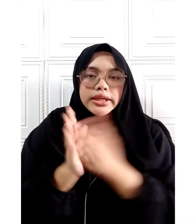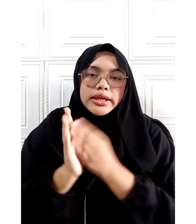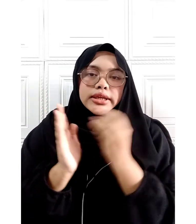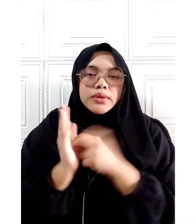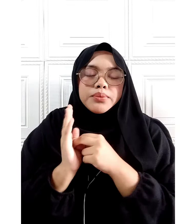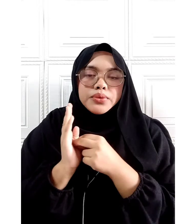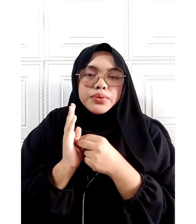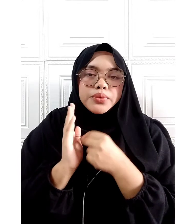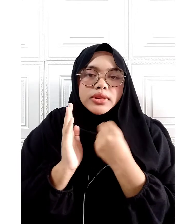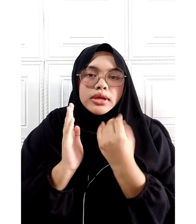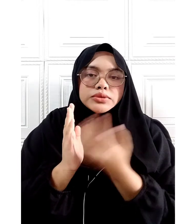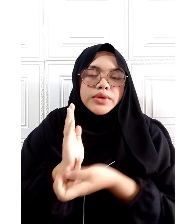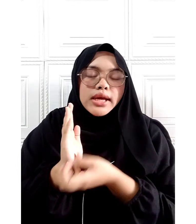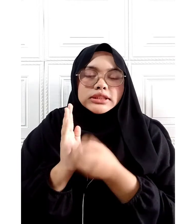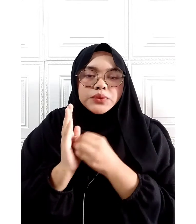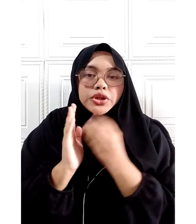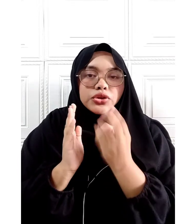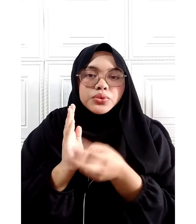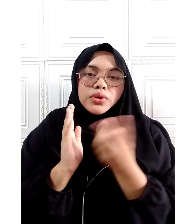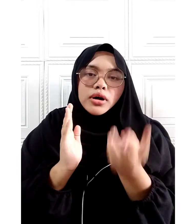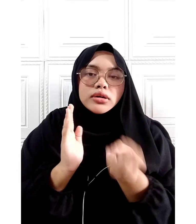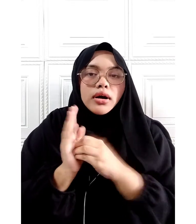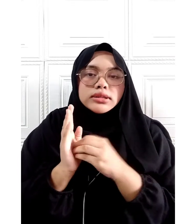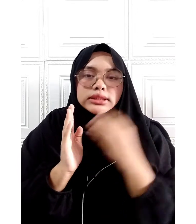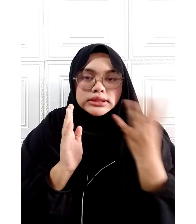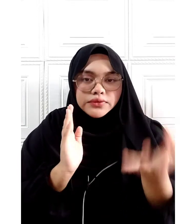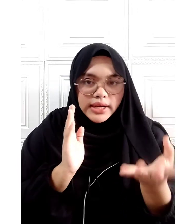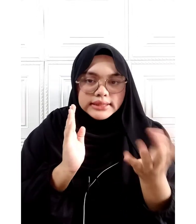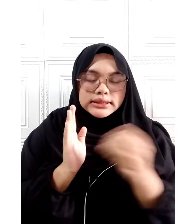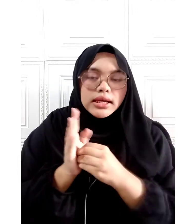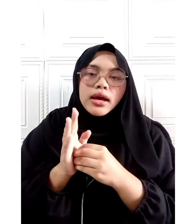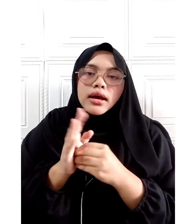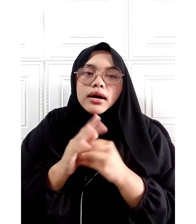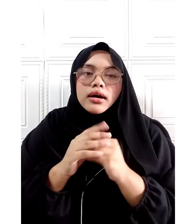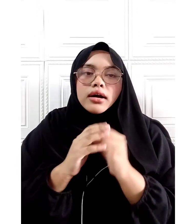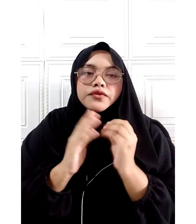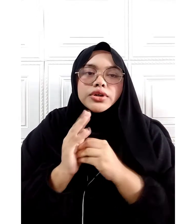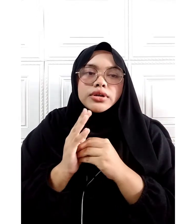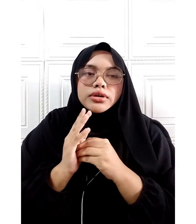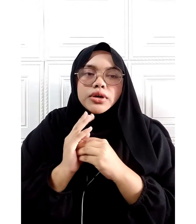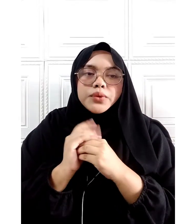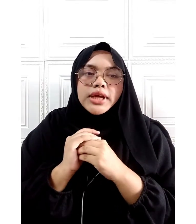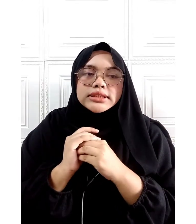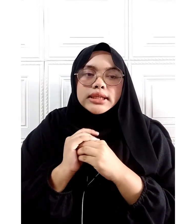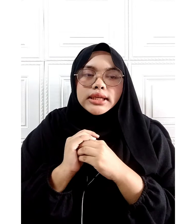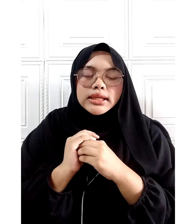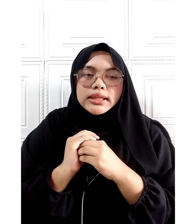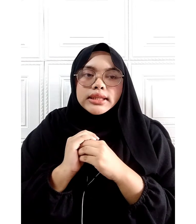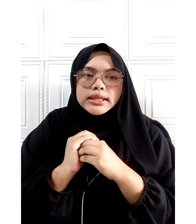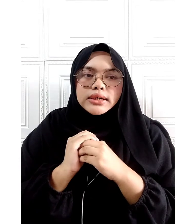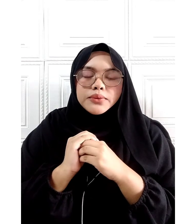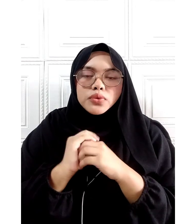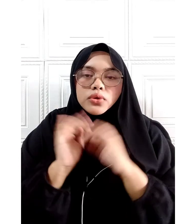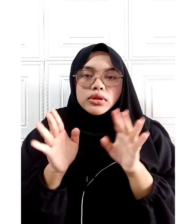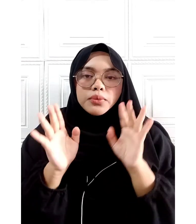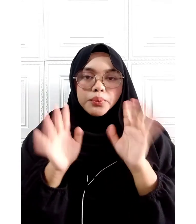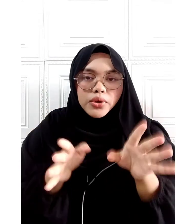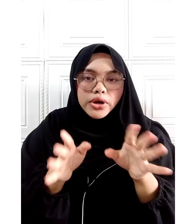divided W times with X with 2R. R is the rise. After the total point